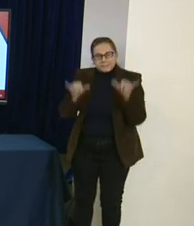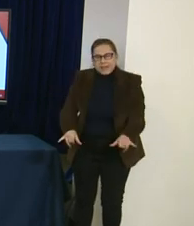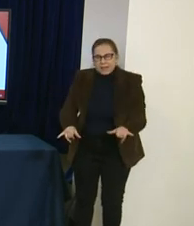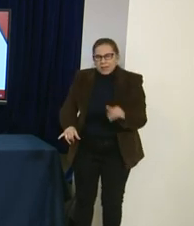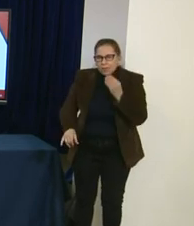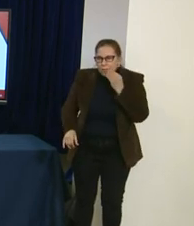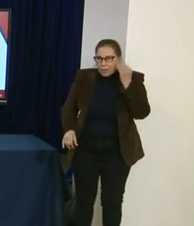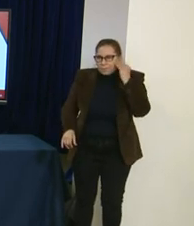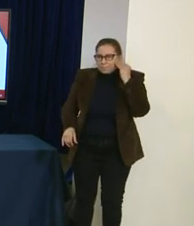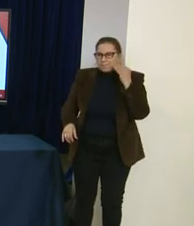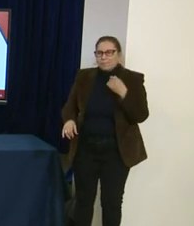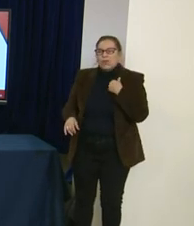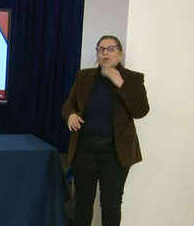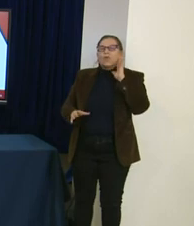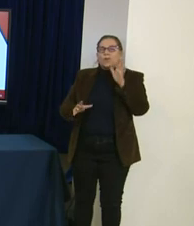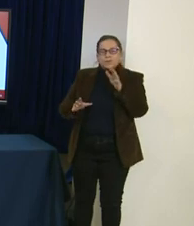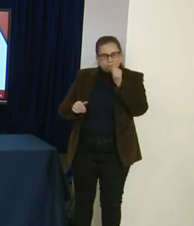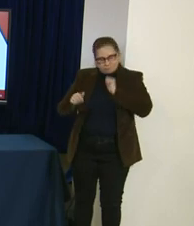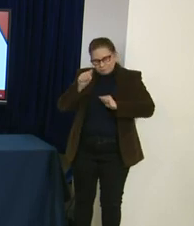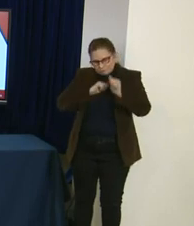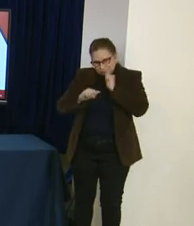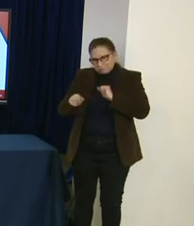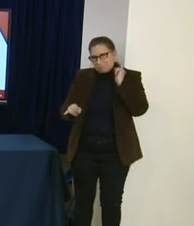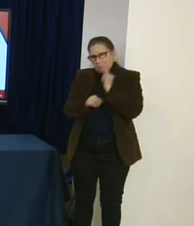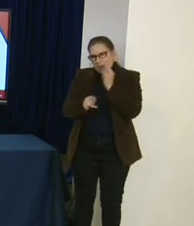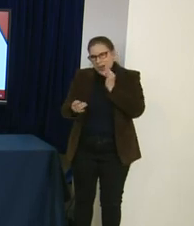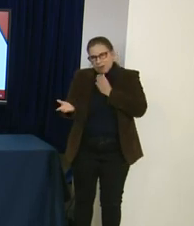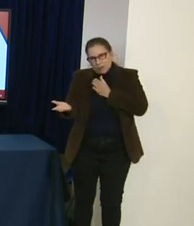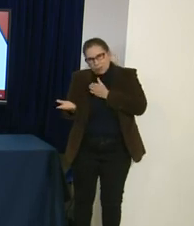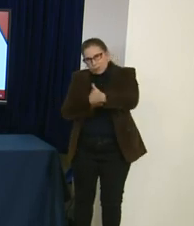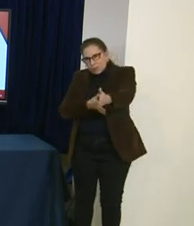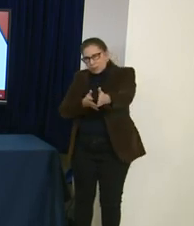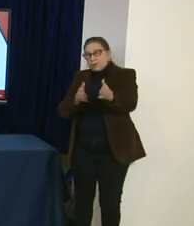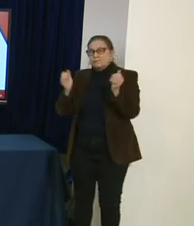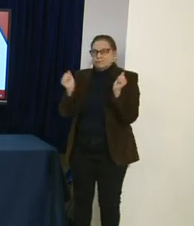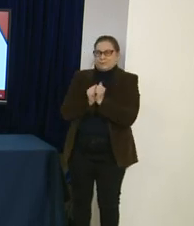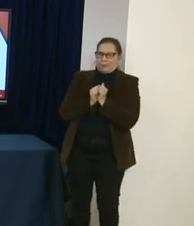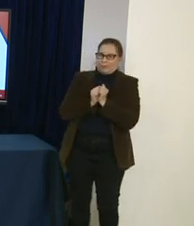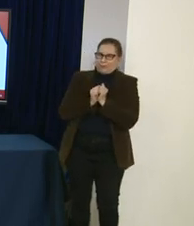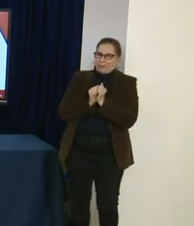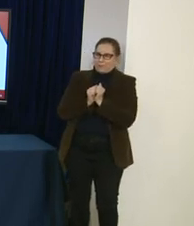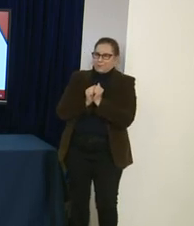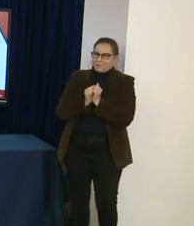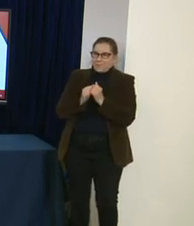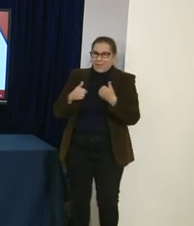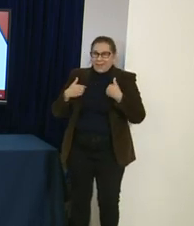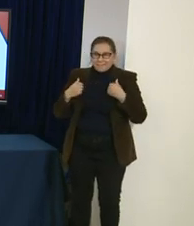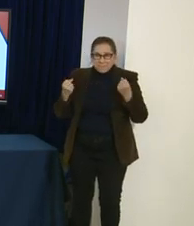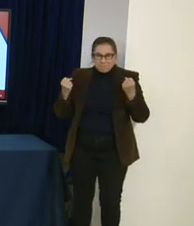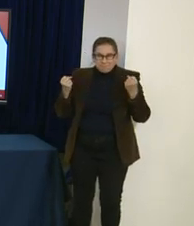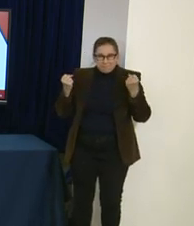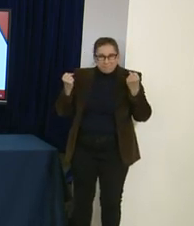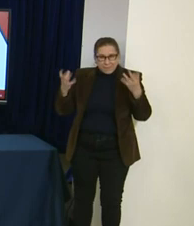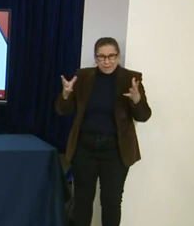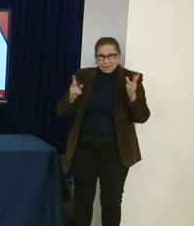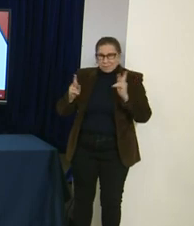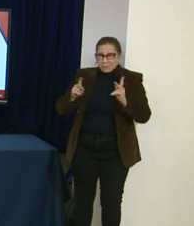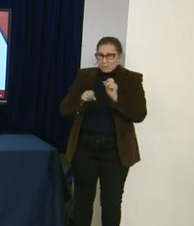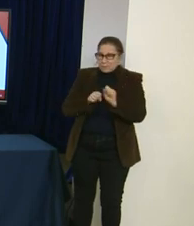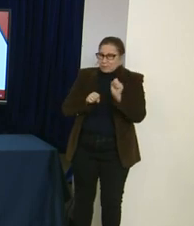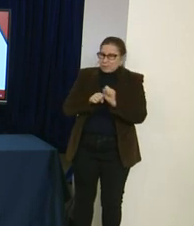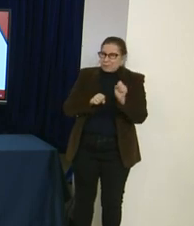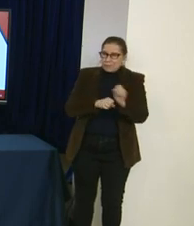together. And I want everyone to know that there are really dedicated public servants working every day, day and night, to make